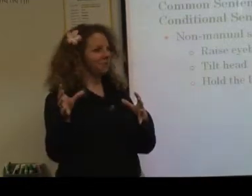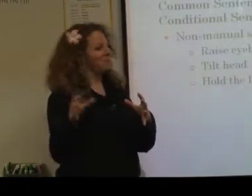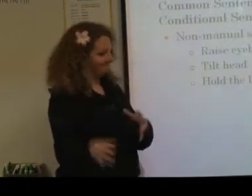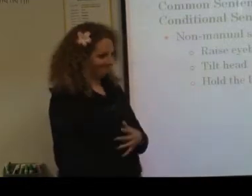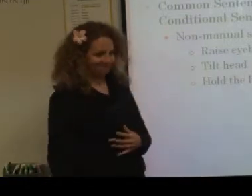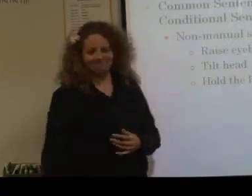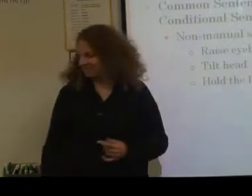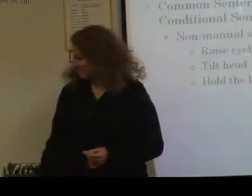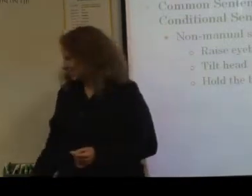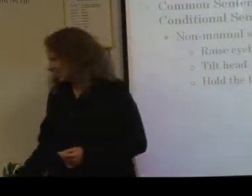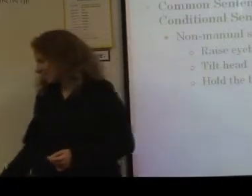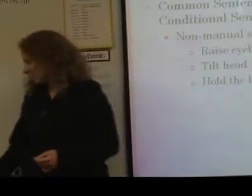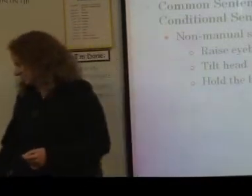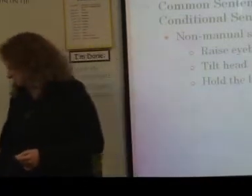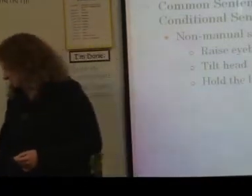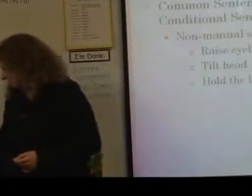part. Exactly.